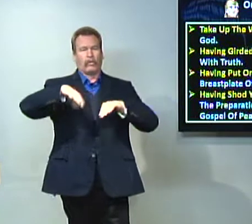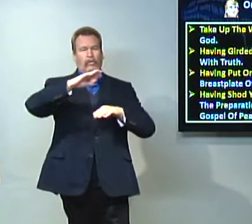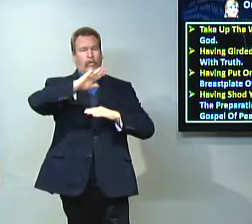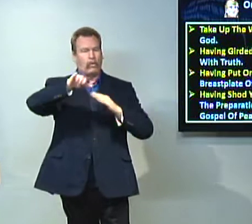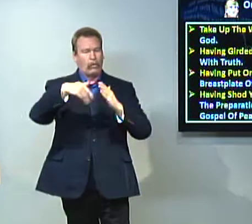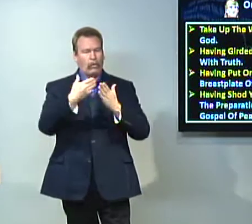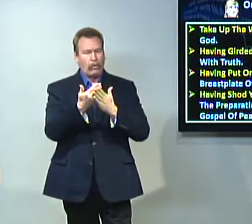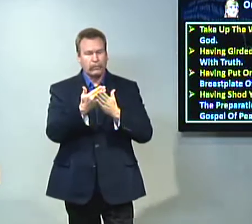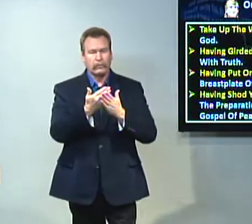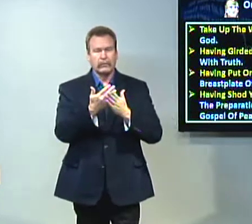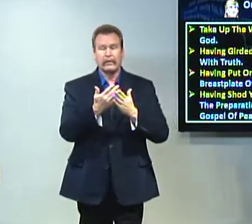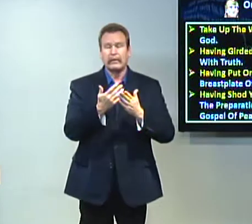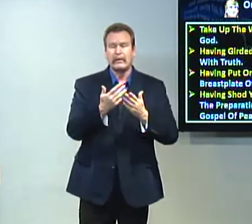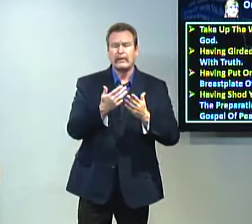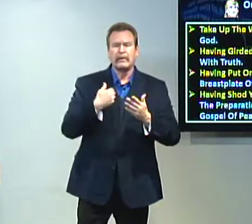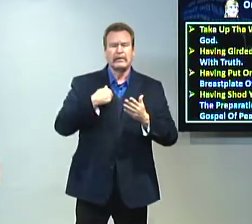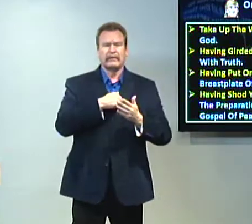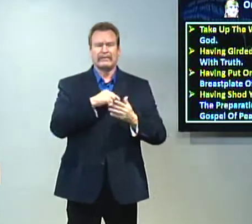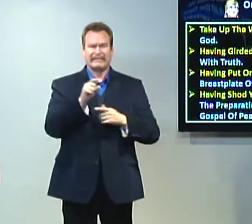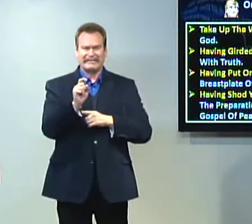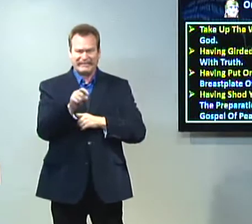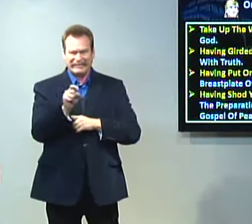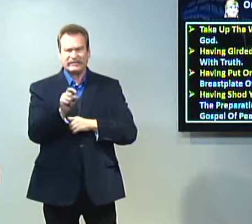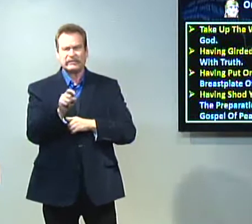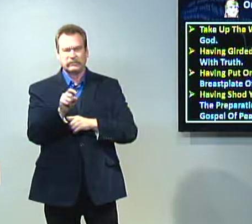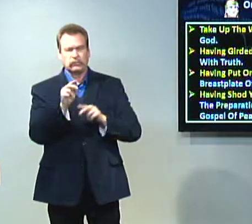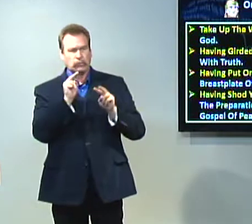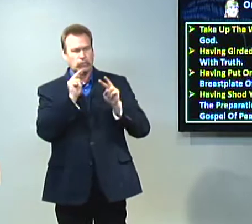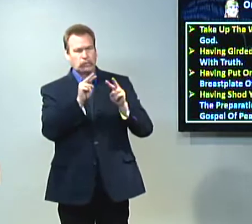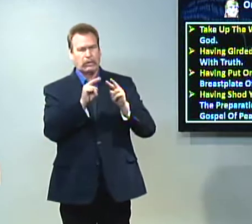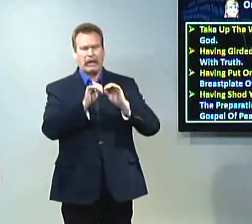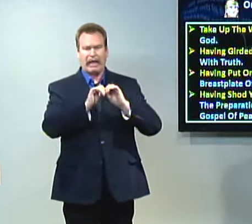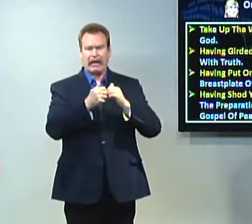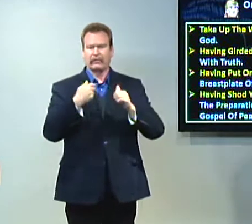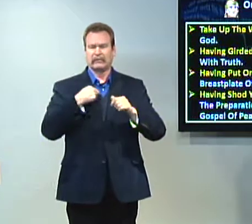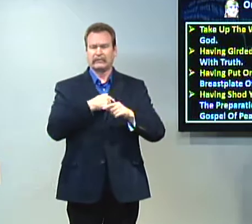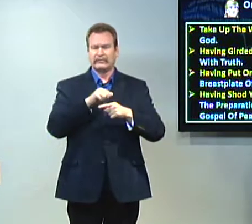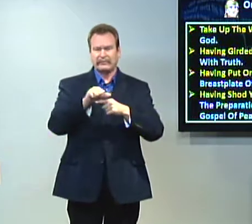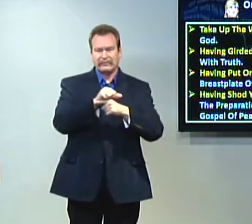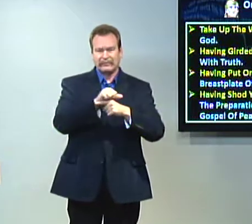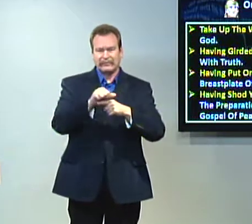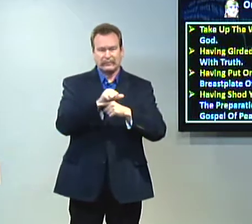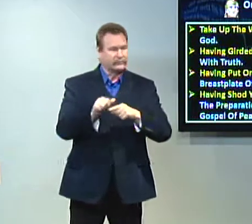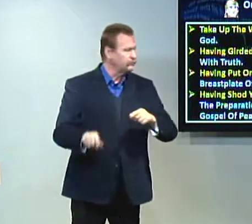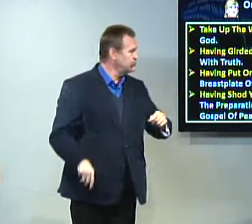shod your feet with the preparation of the gospel of peace. Now, above all,